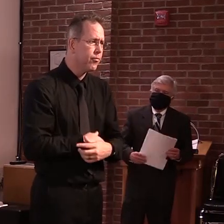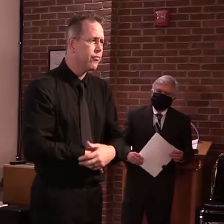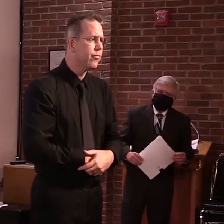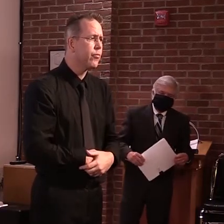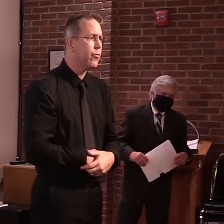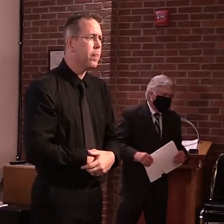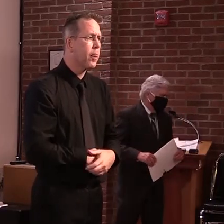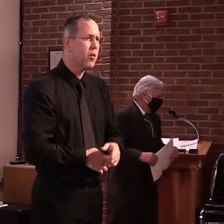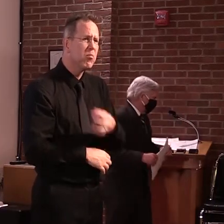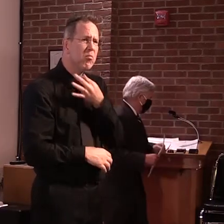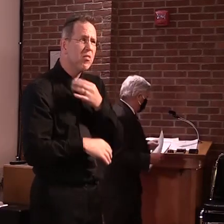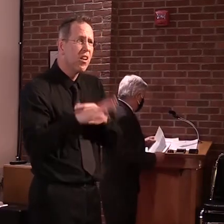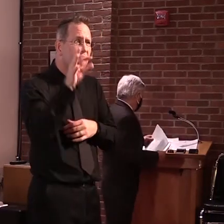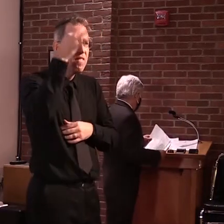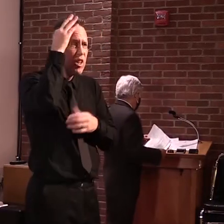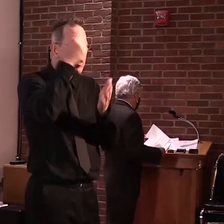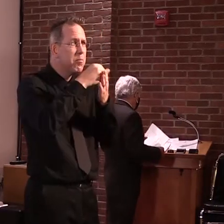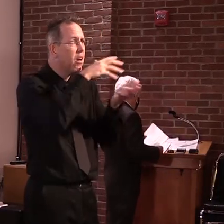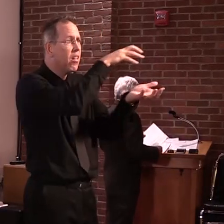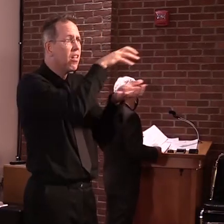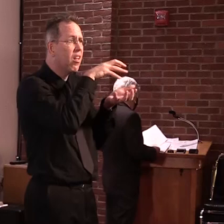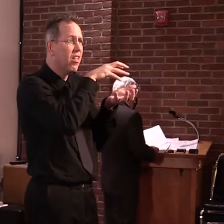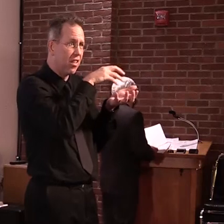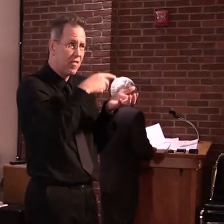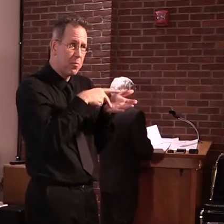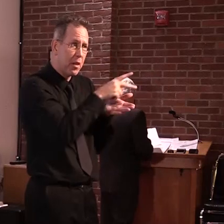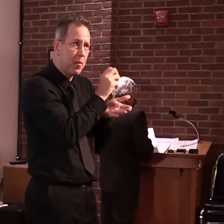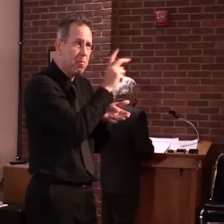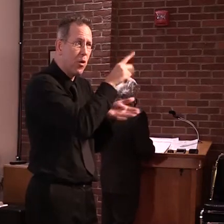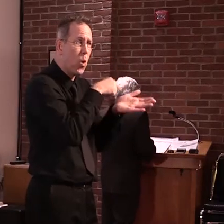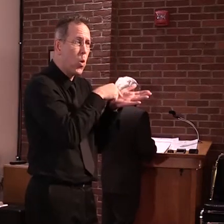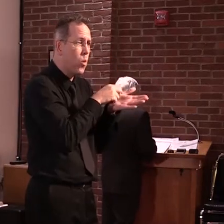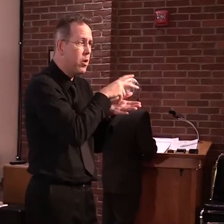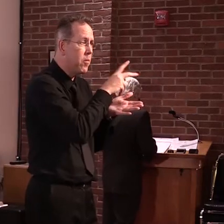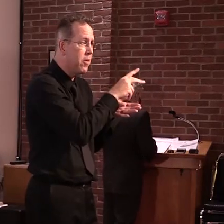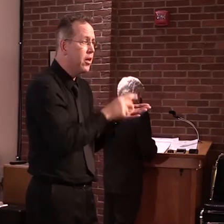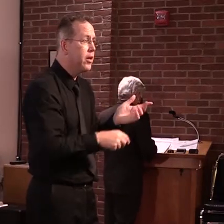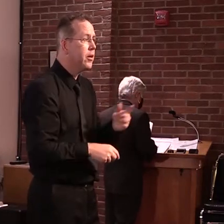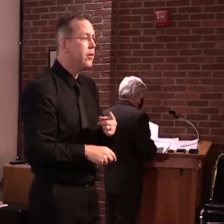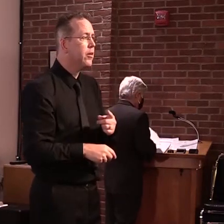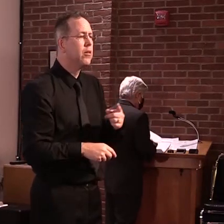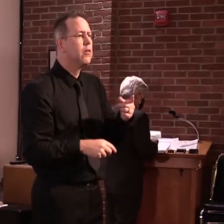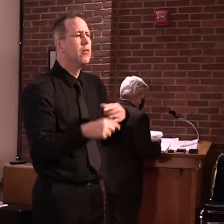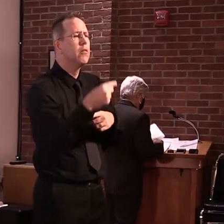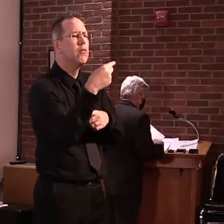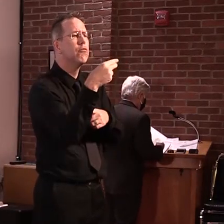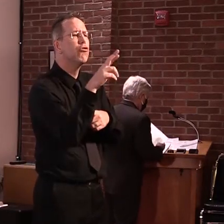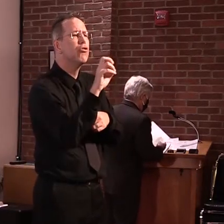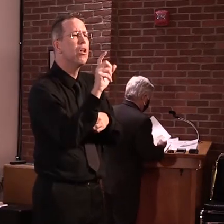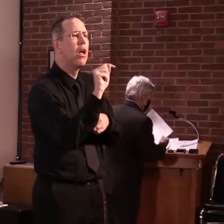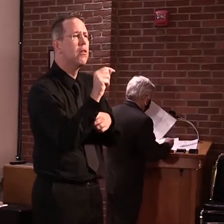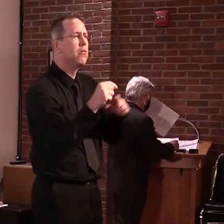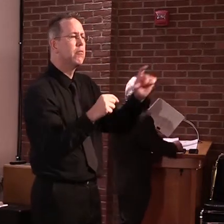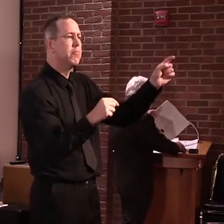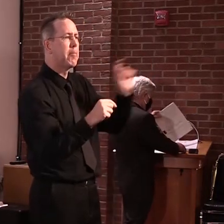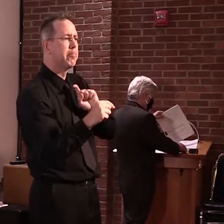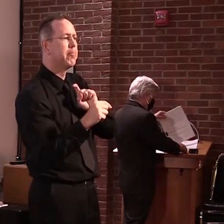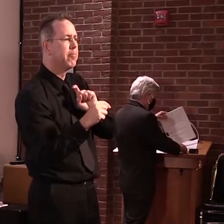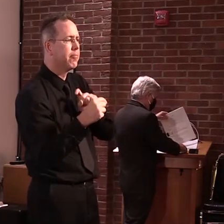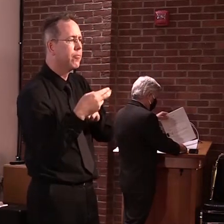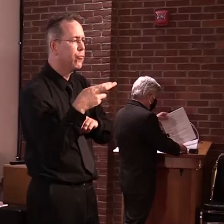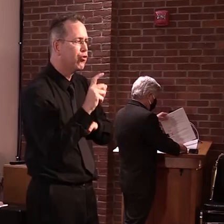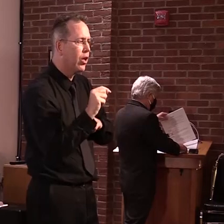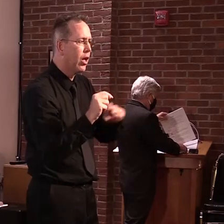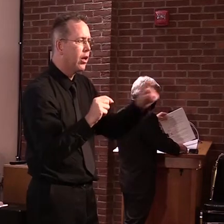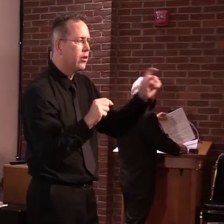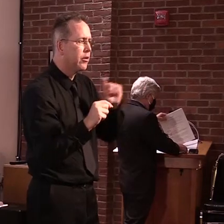grant. The only way we'd have to return the money is if we misspent it,